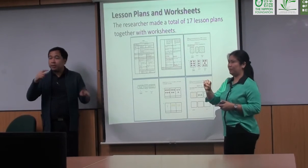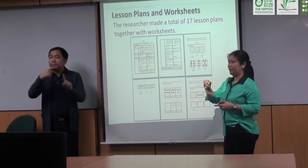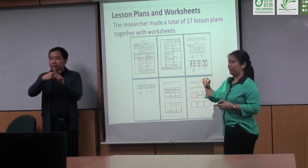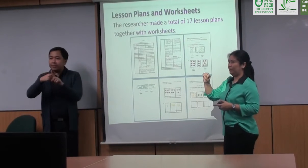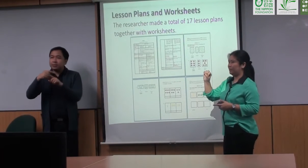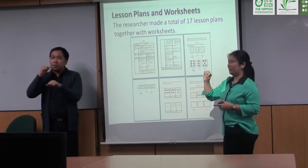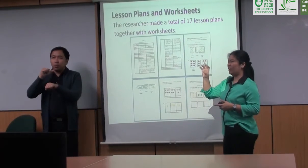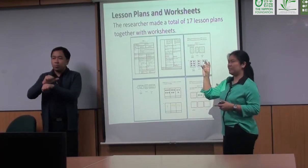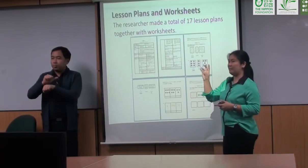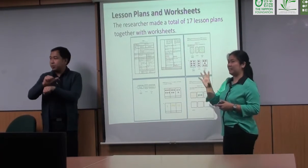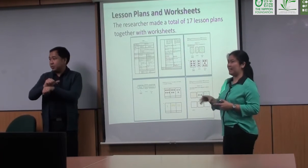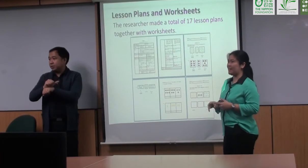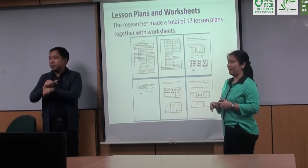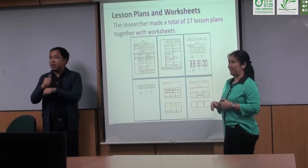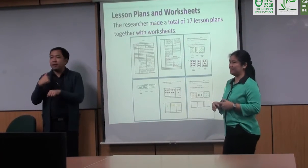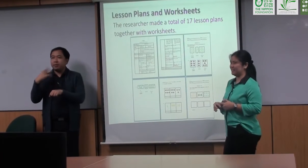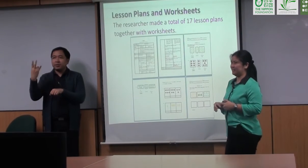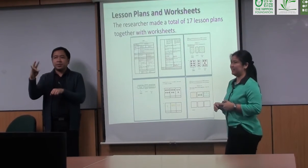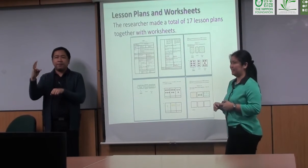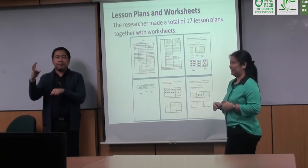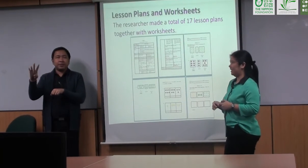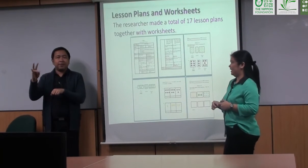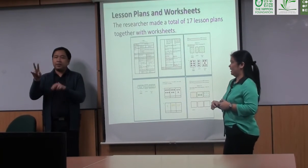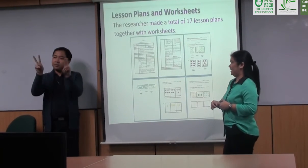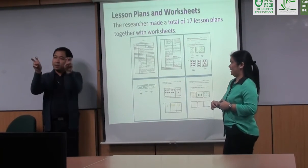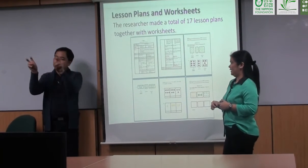So, there are 17 topics.